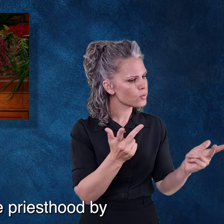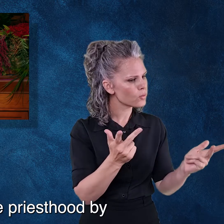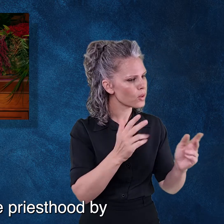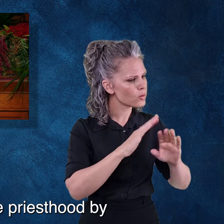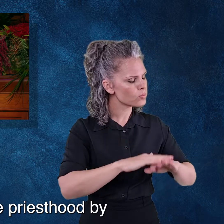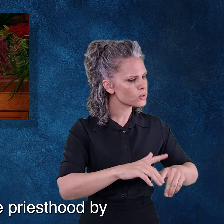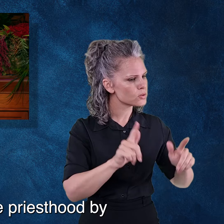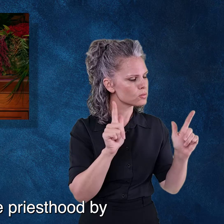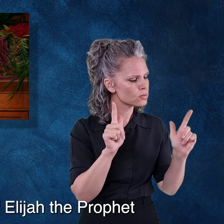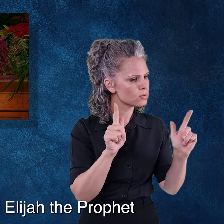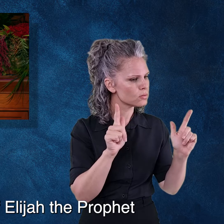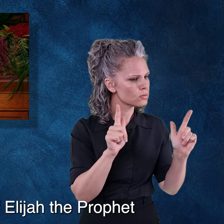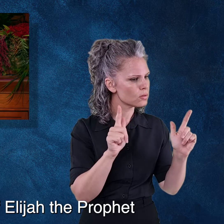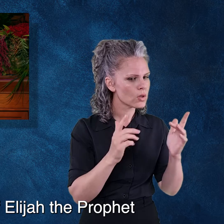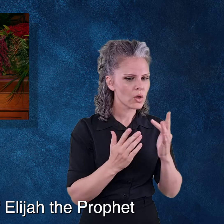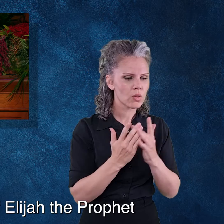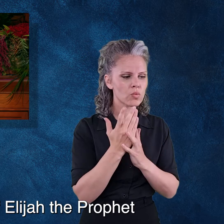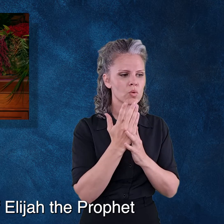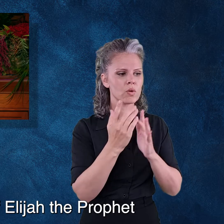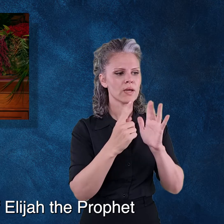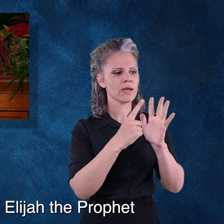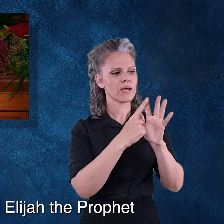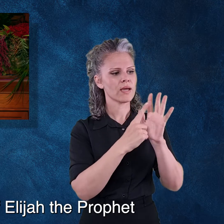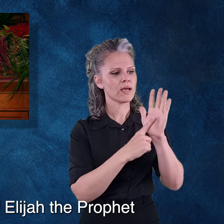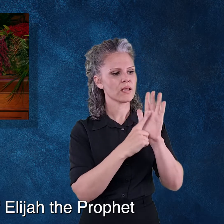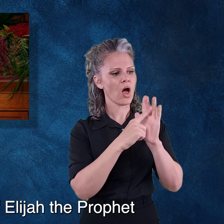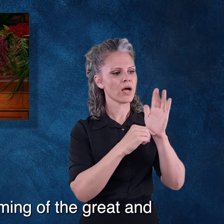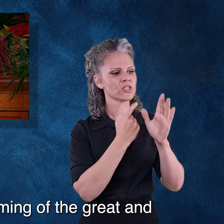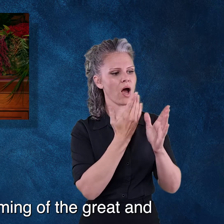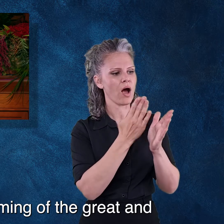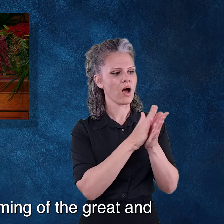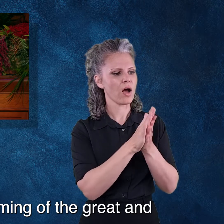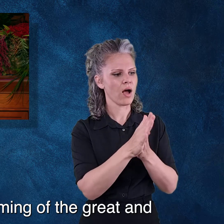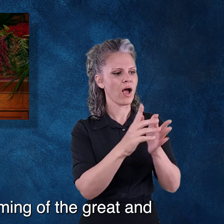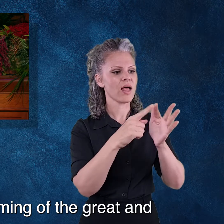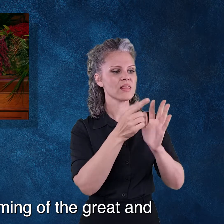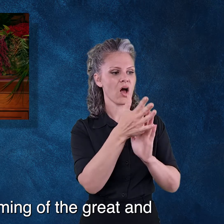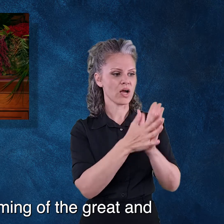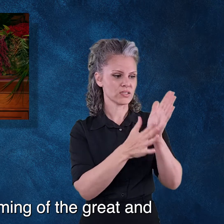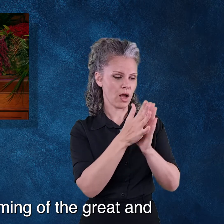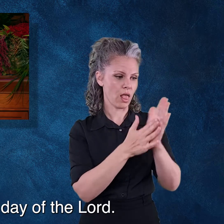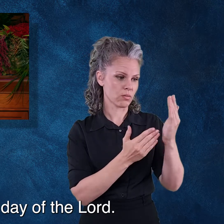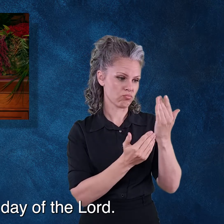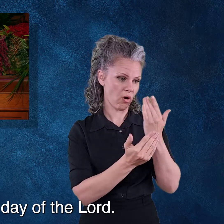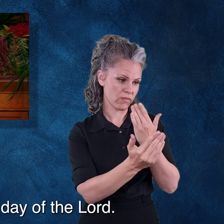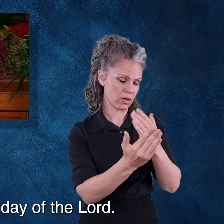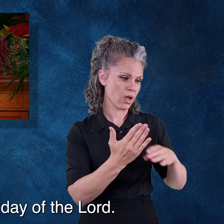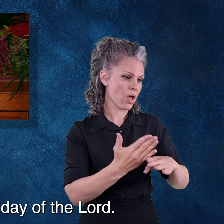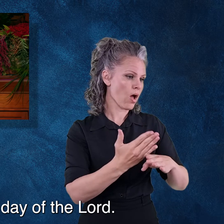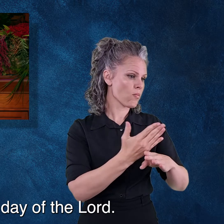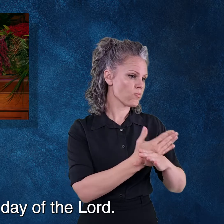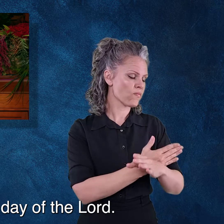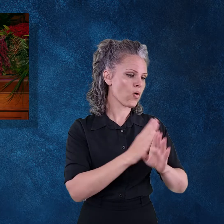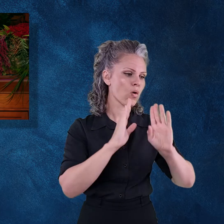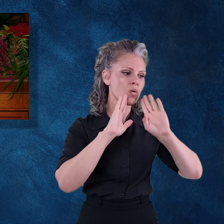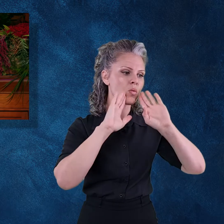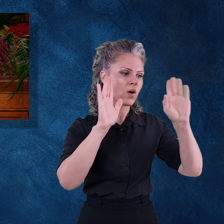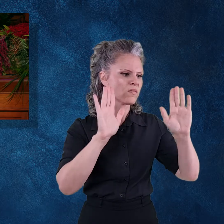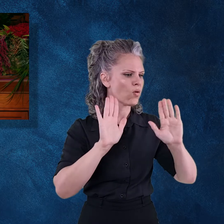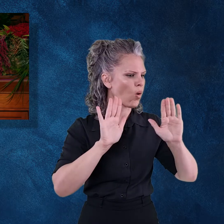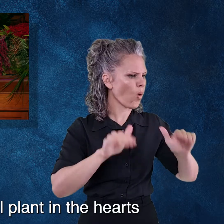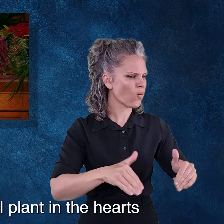priesthood by the hand of Elijah the prophet before the coming of the great and dreadful day of the Lord,